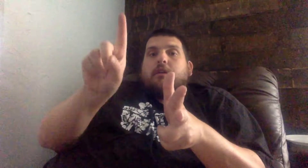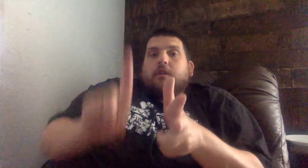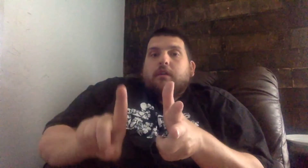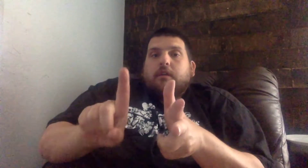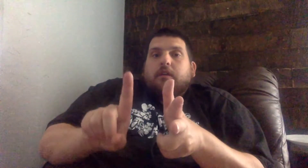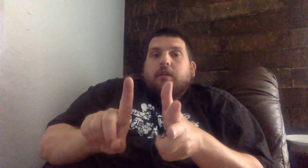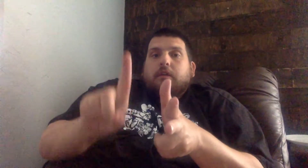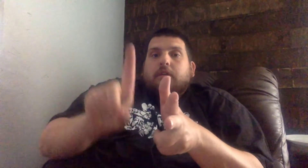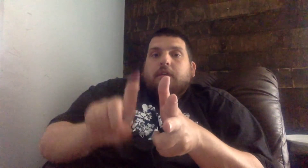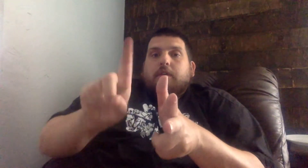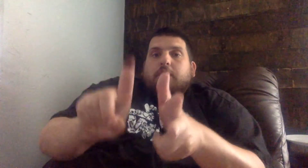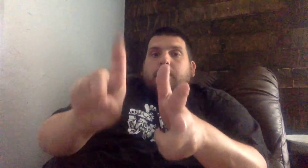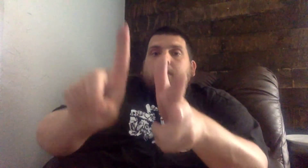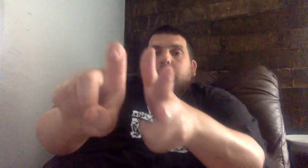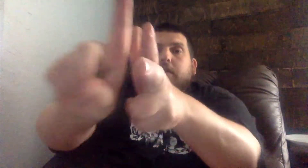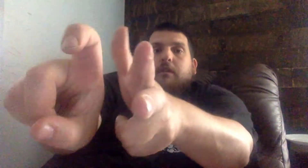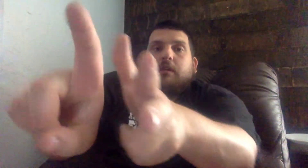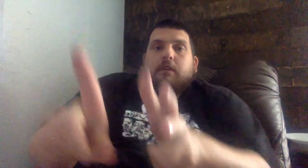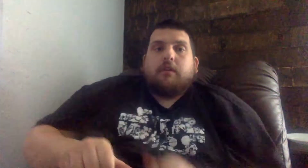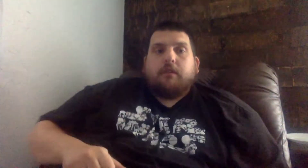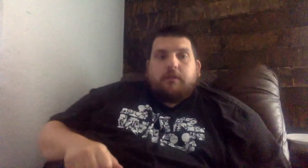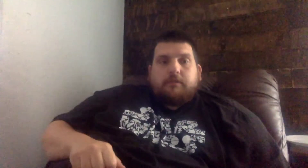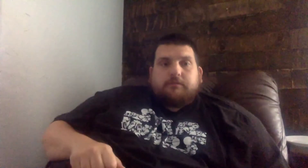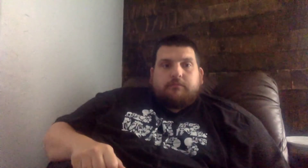Here's a car with a person beside, walking beside.